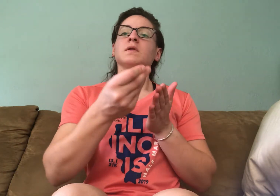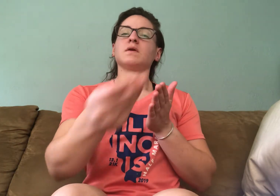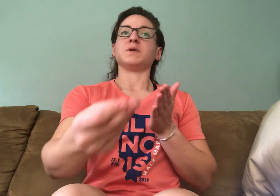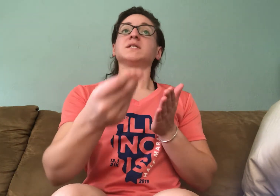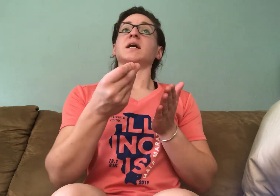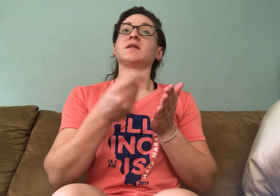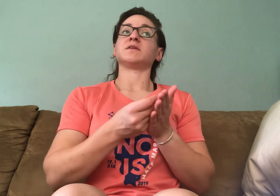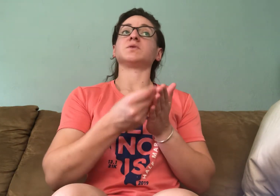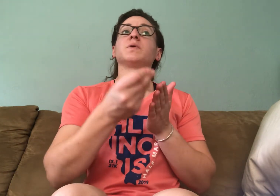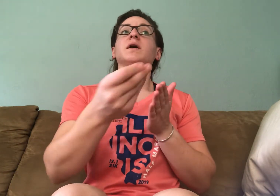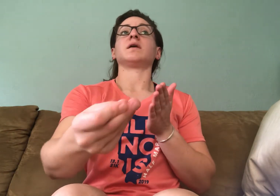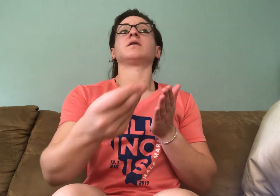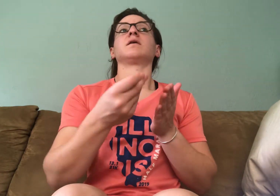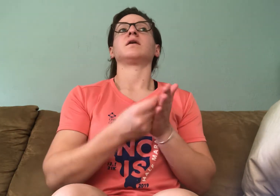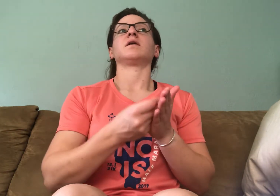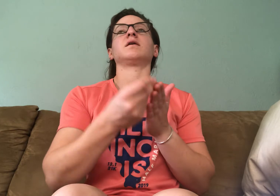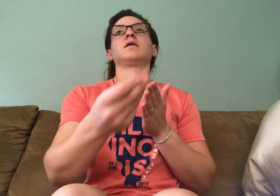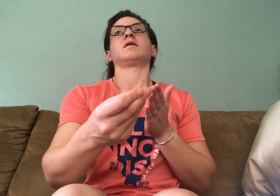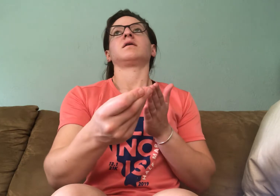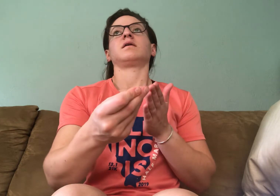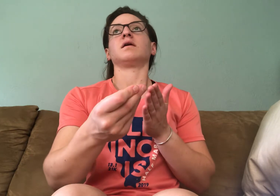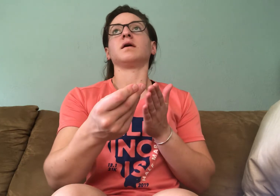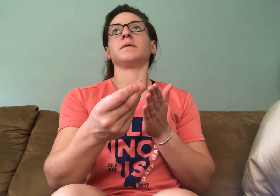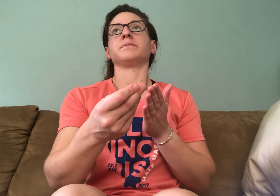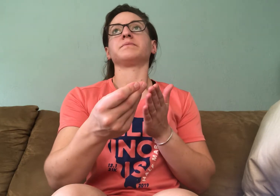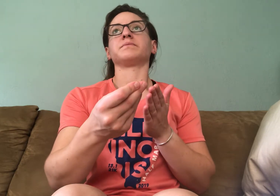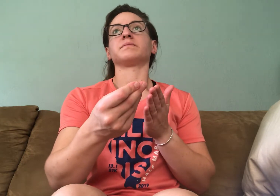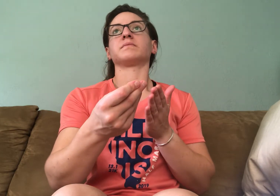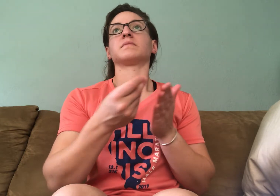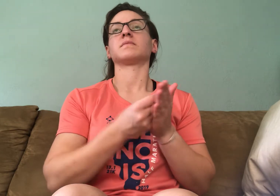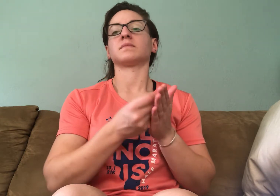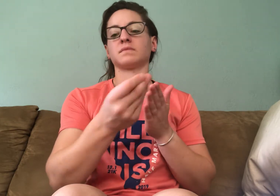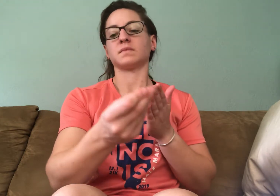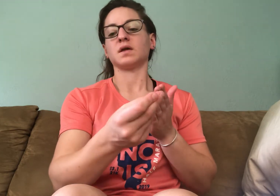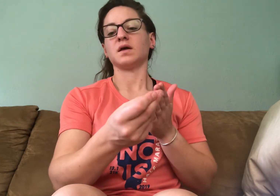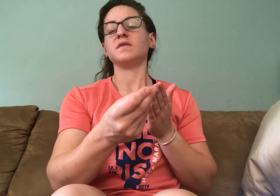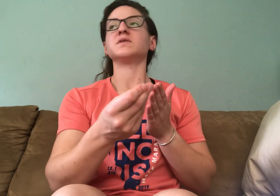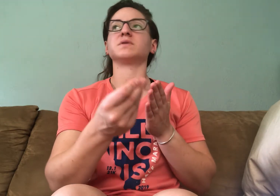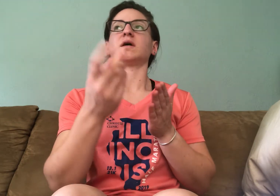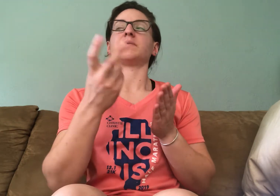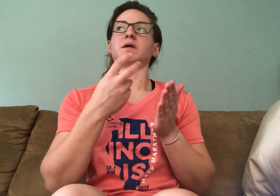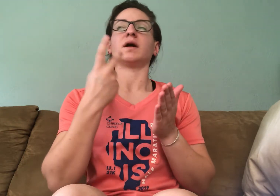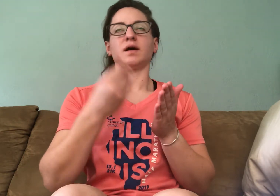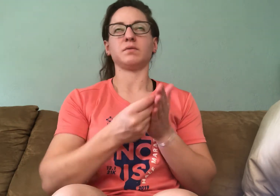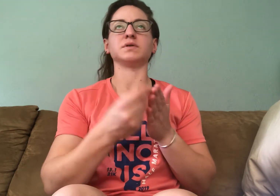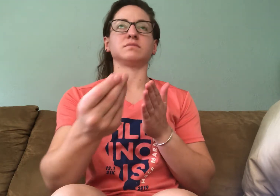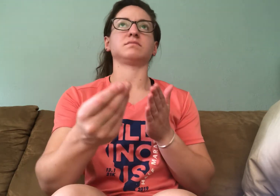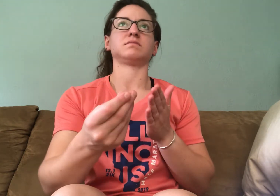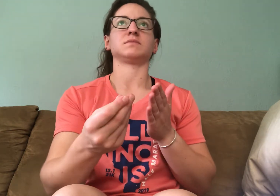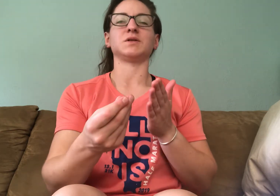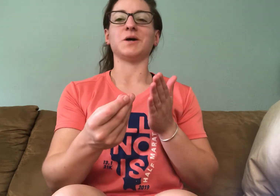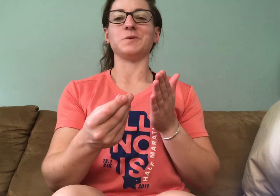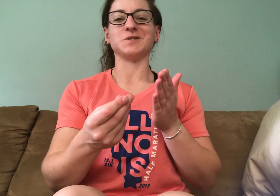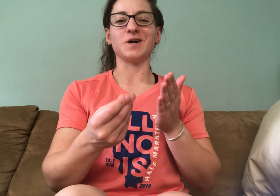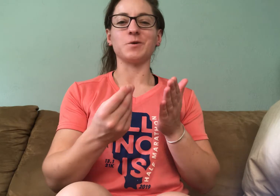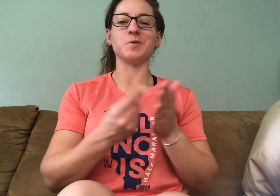We sign it this way. And these ones I will talk. I'll make